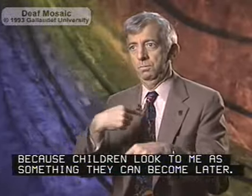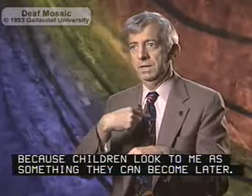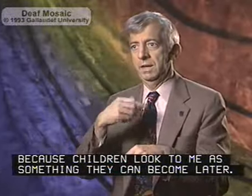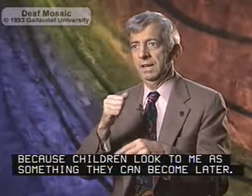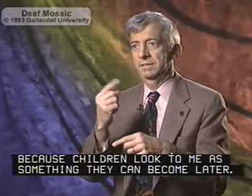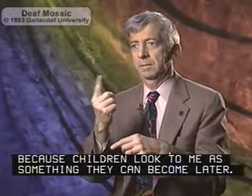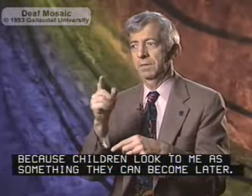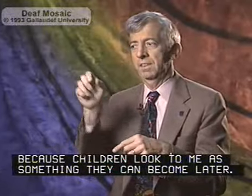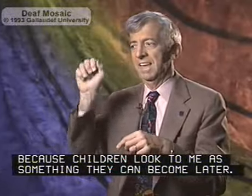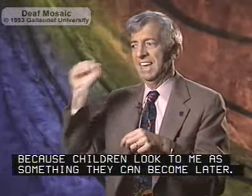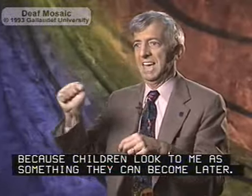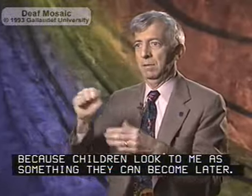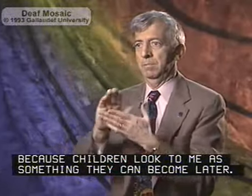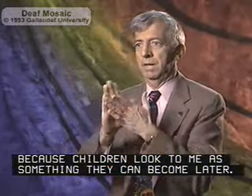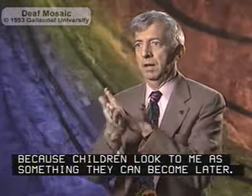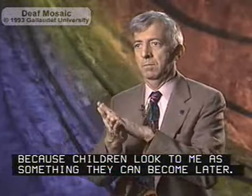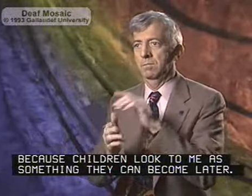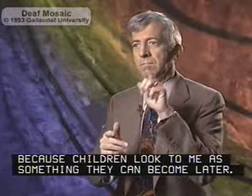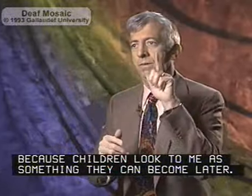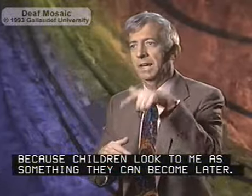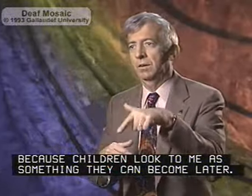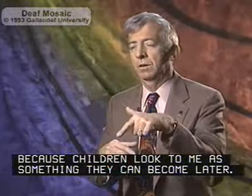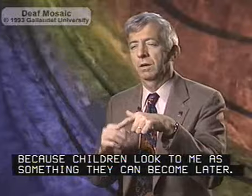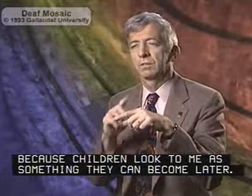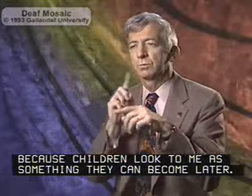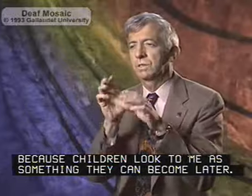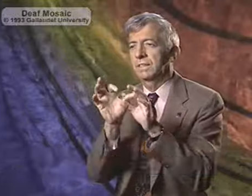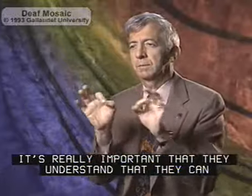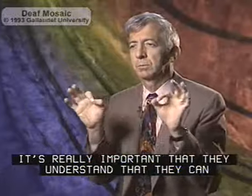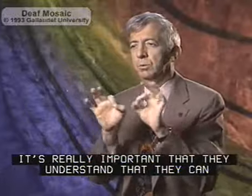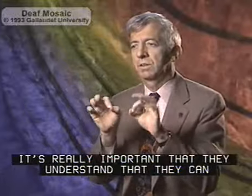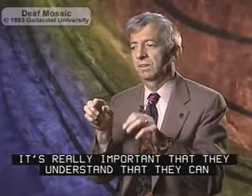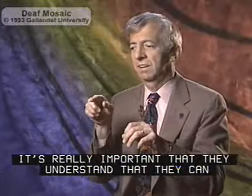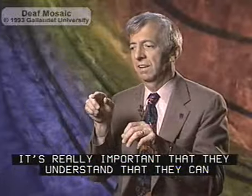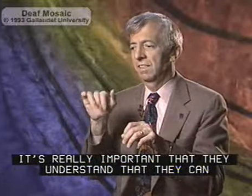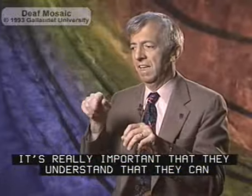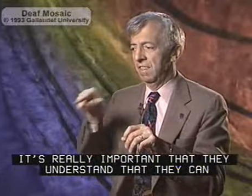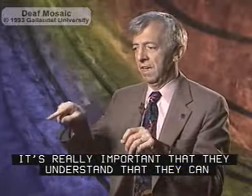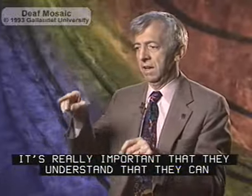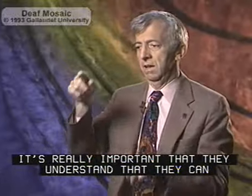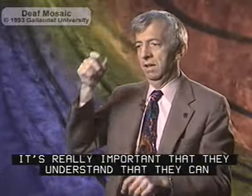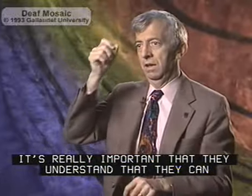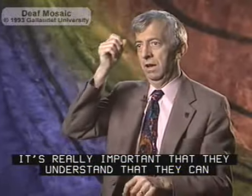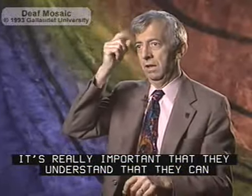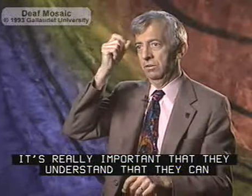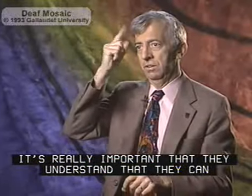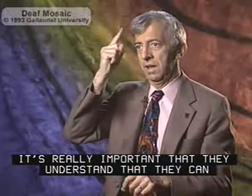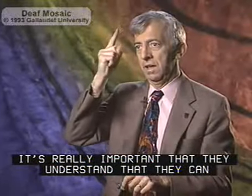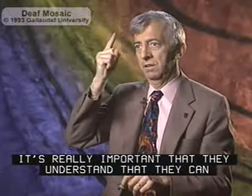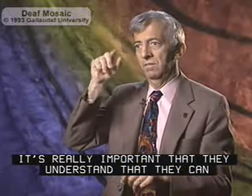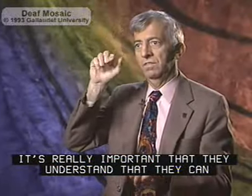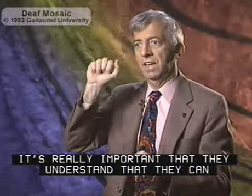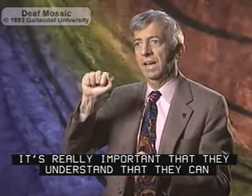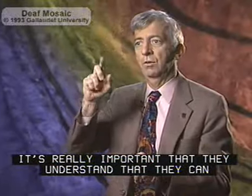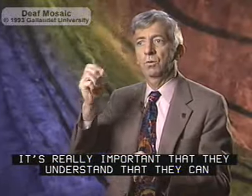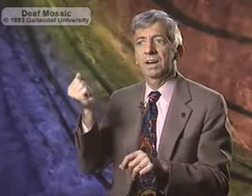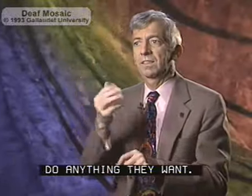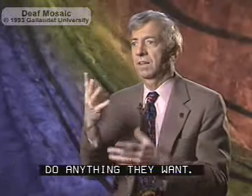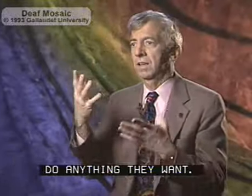me as something they can become later. It's really important that they understand they can do anything they